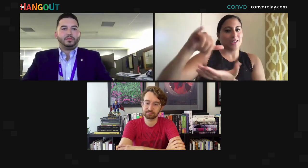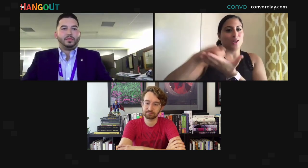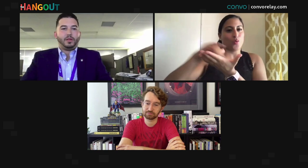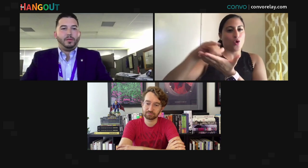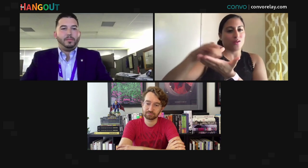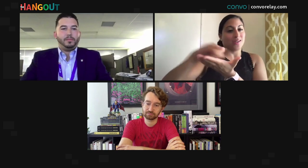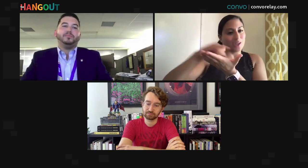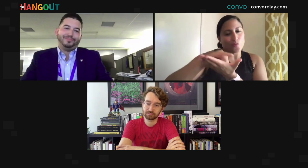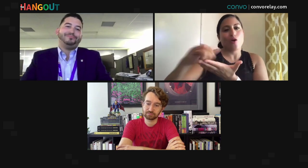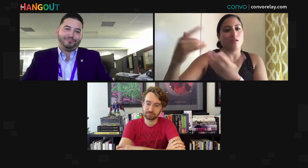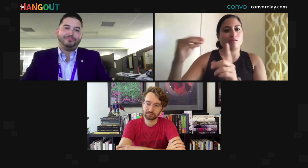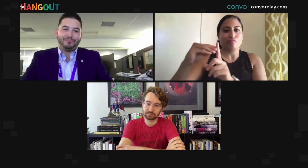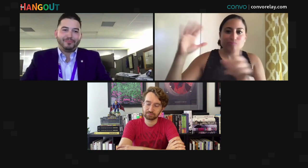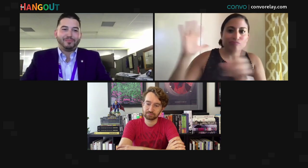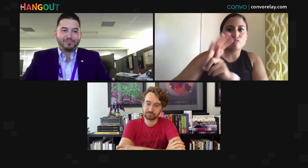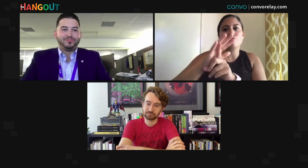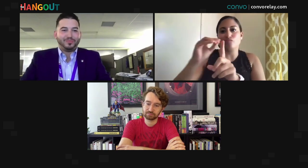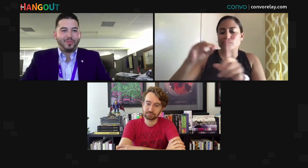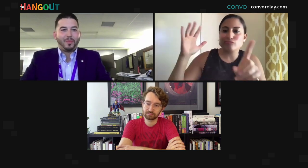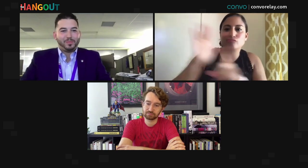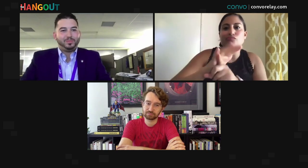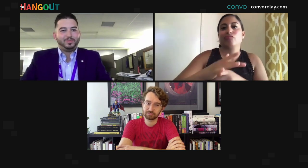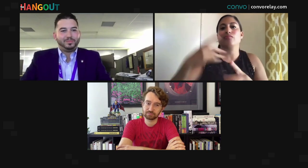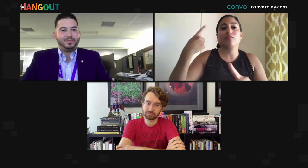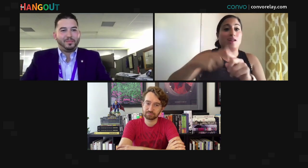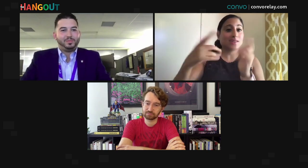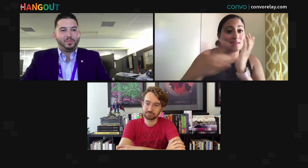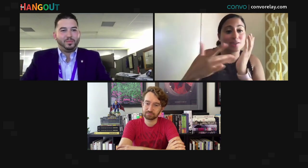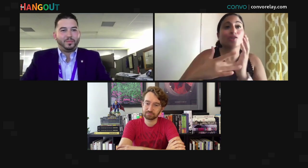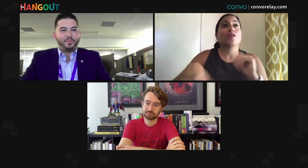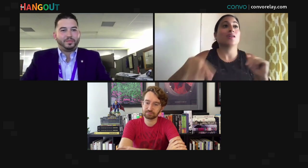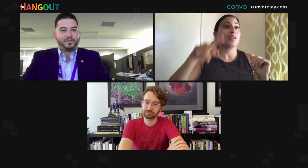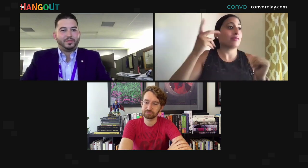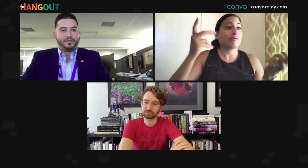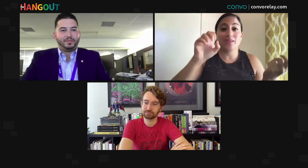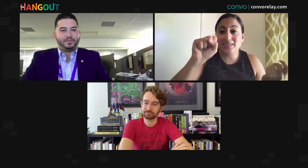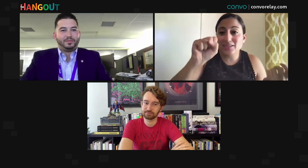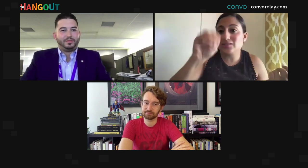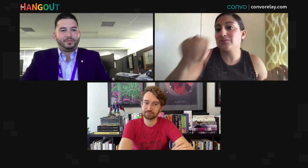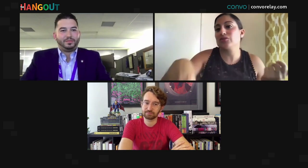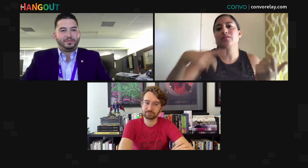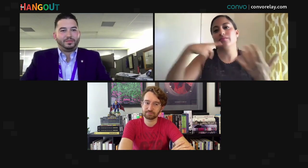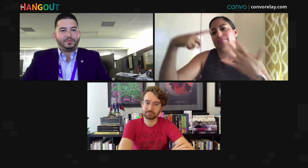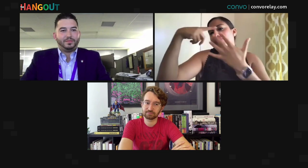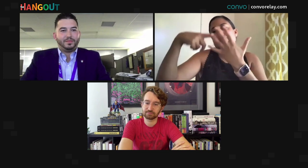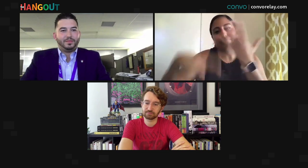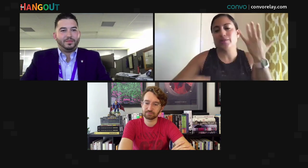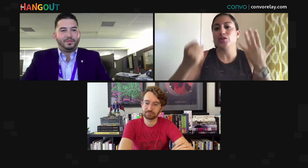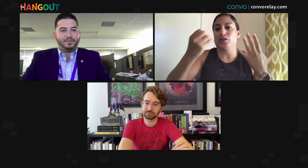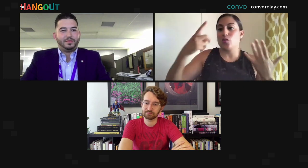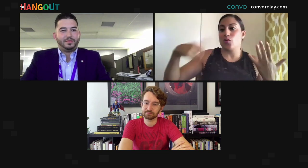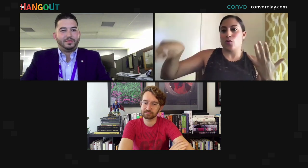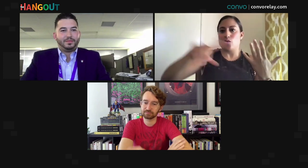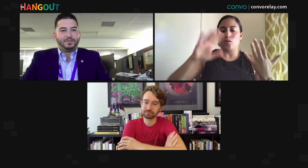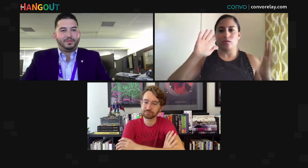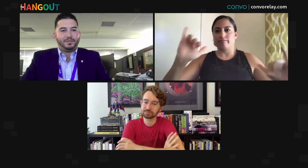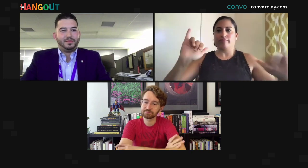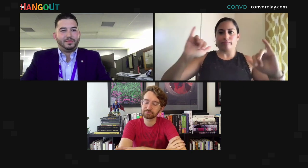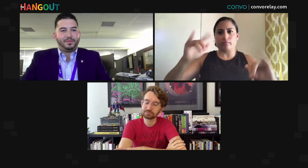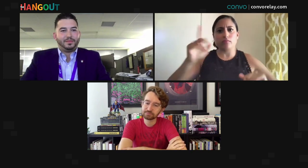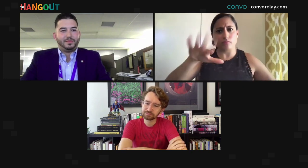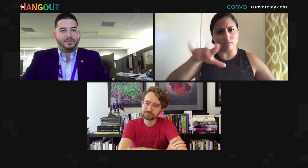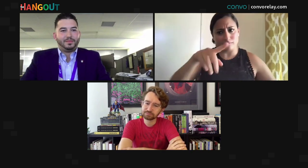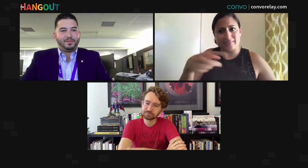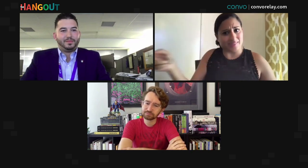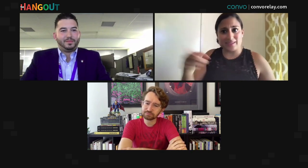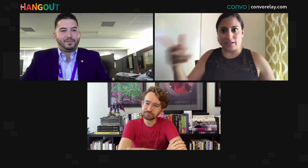honestly, was helpful. Living in New York, there was a lot of exposure. We also had social